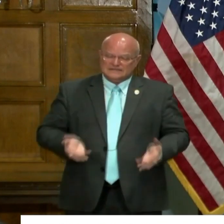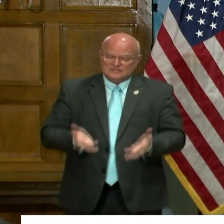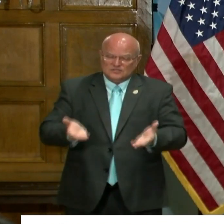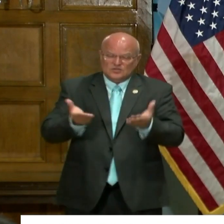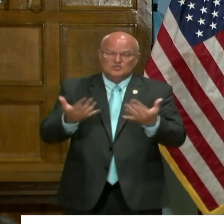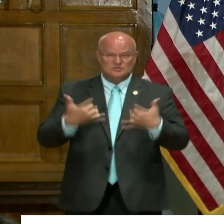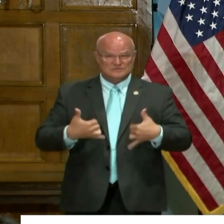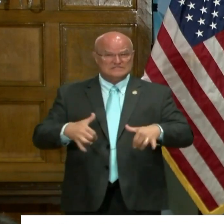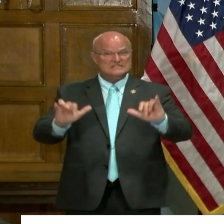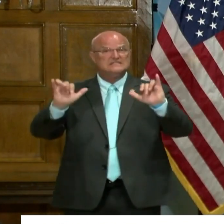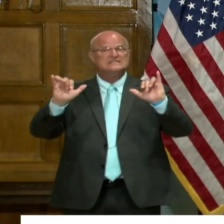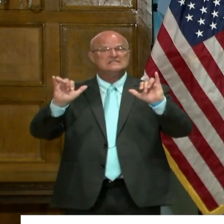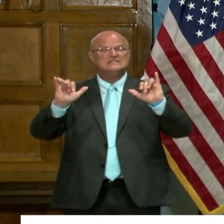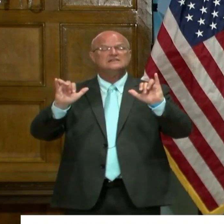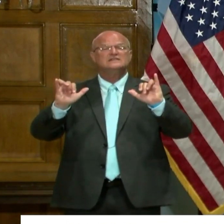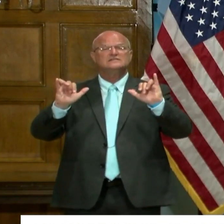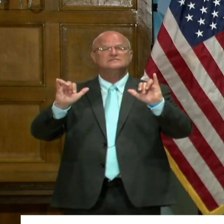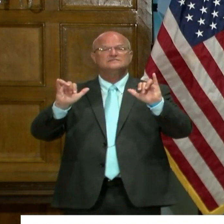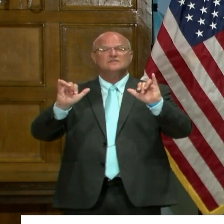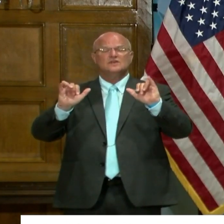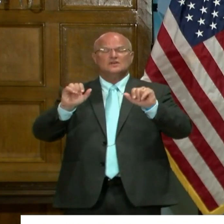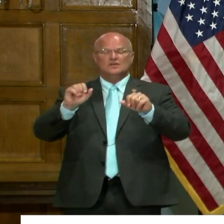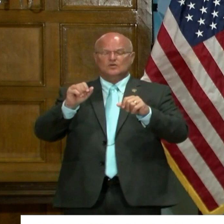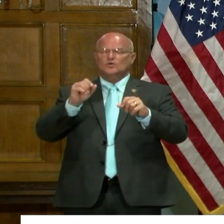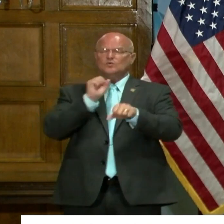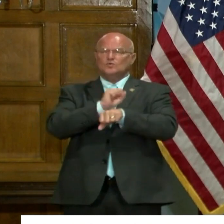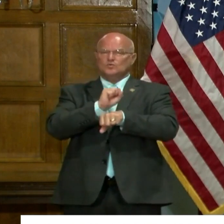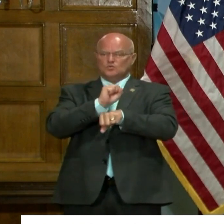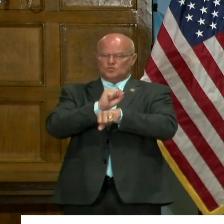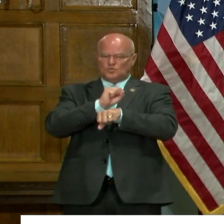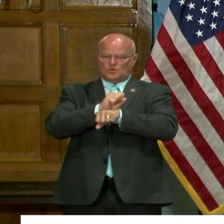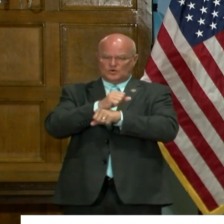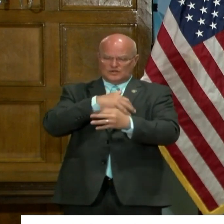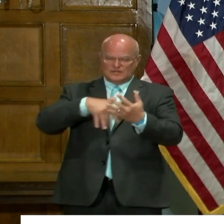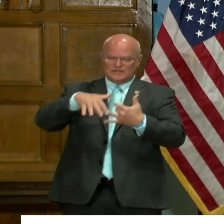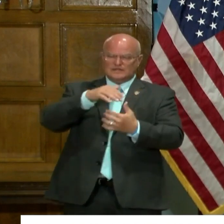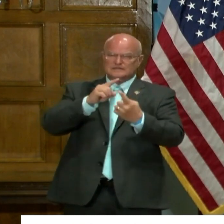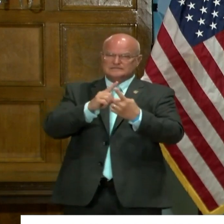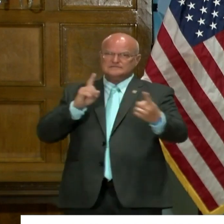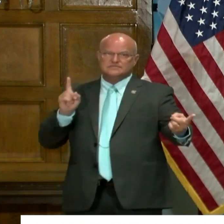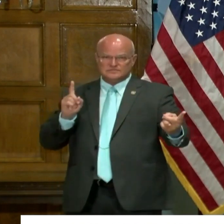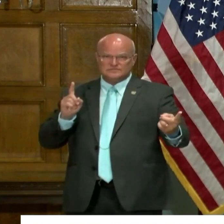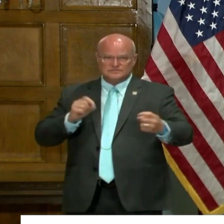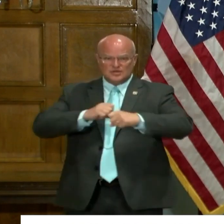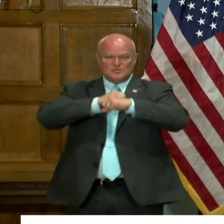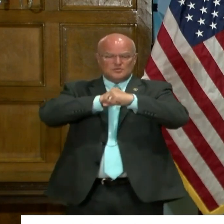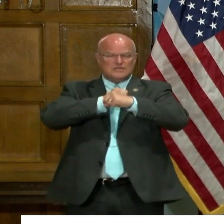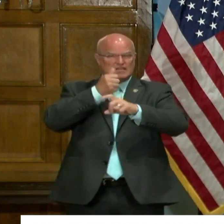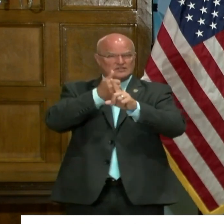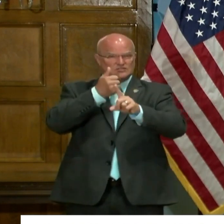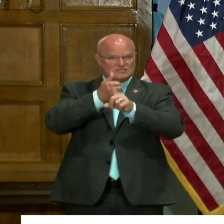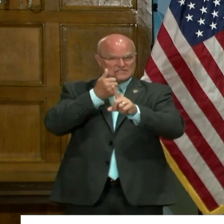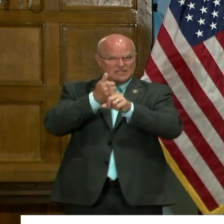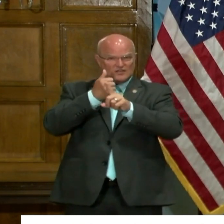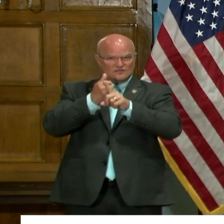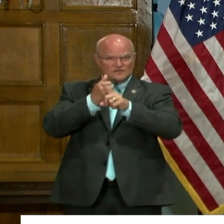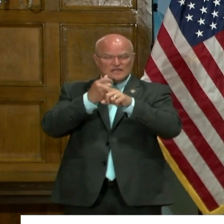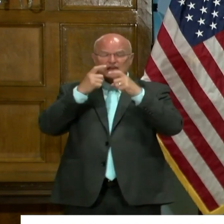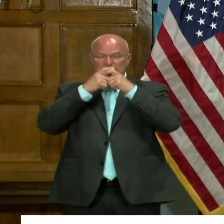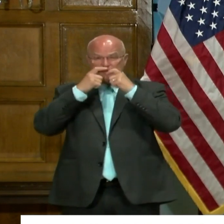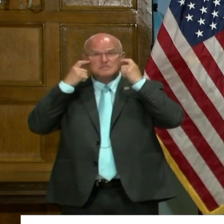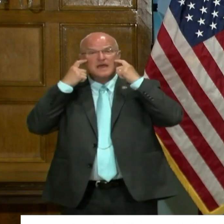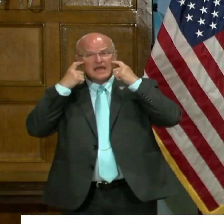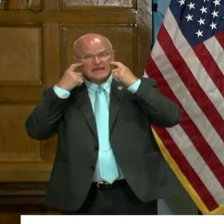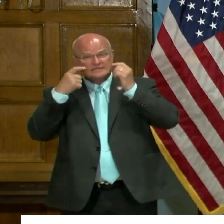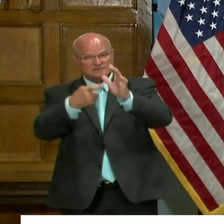be to implement our strategy, which is to protect yourself and protect others by social distancing and